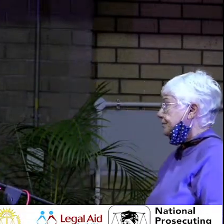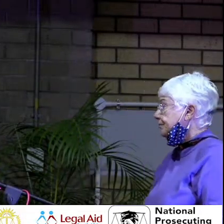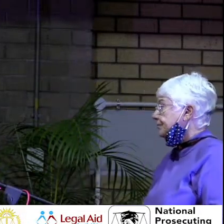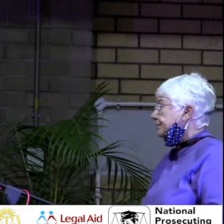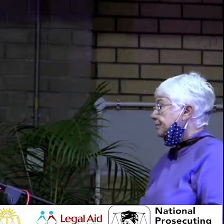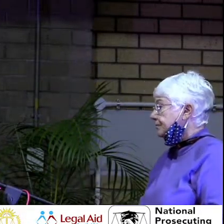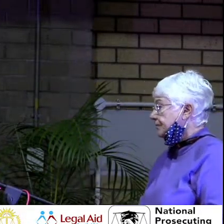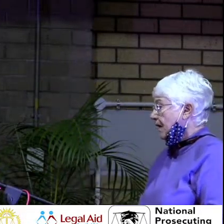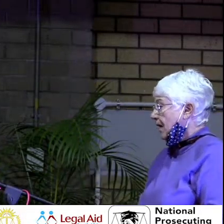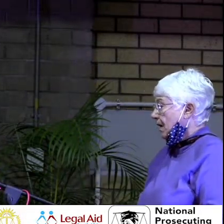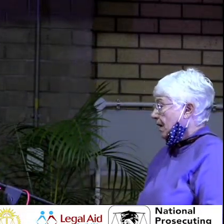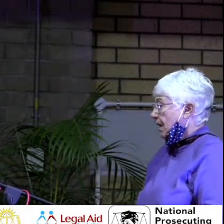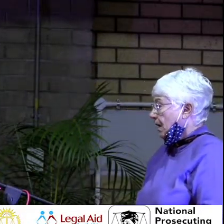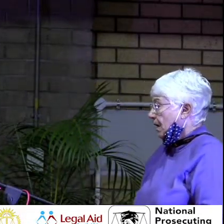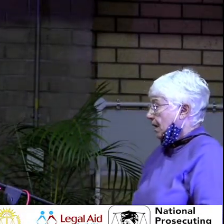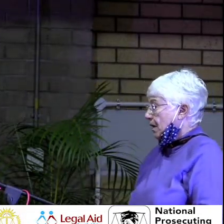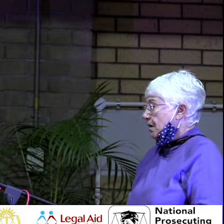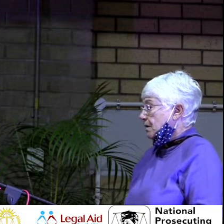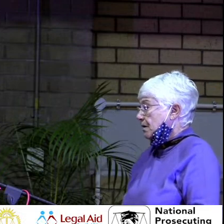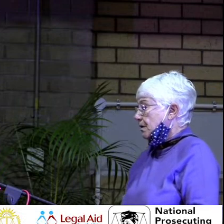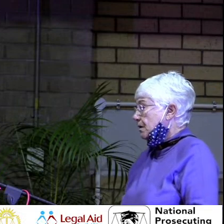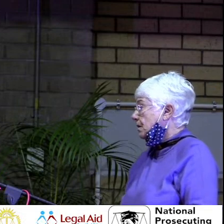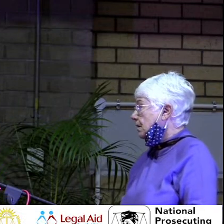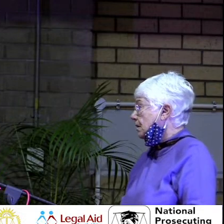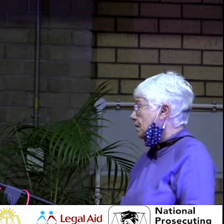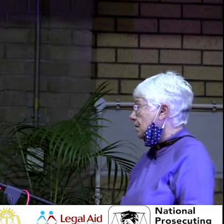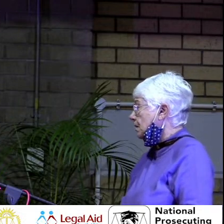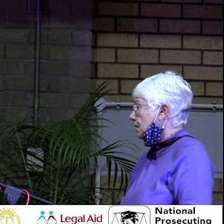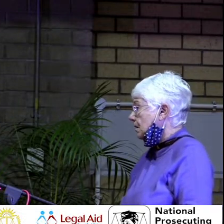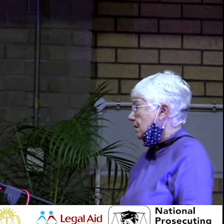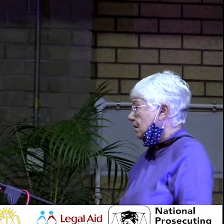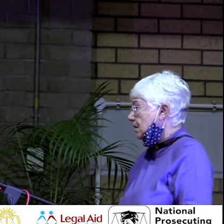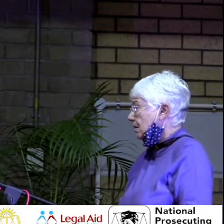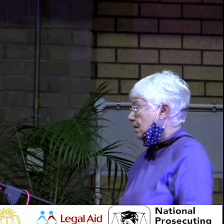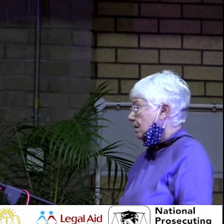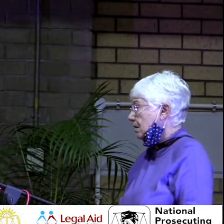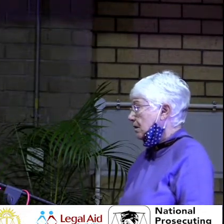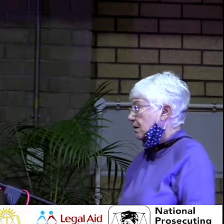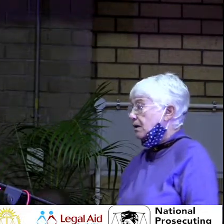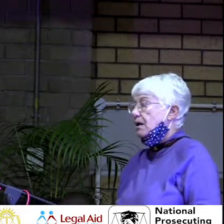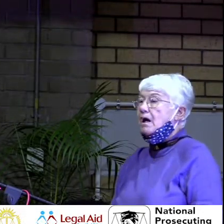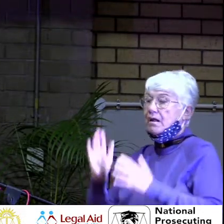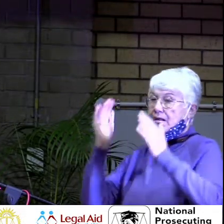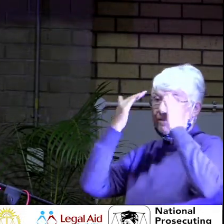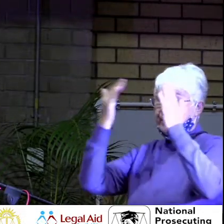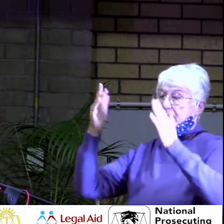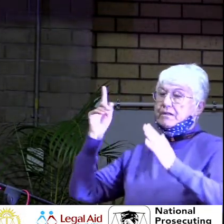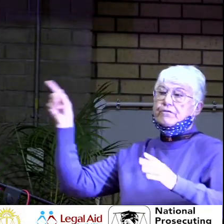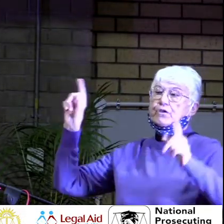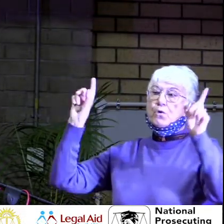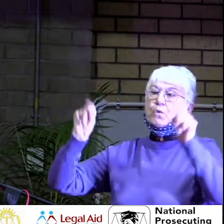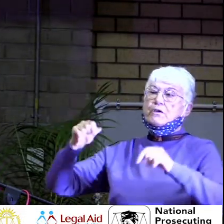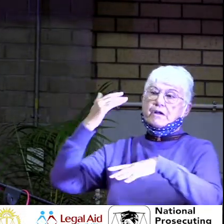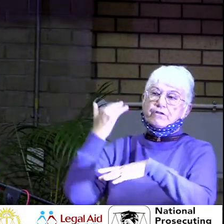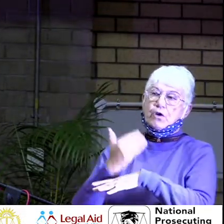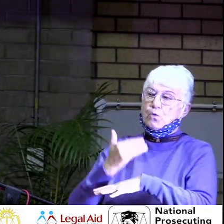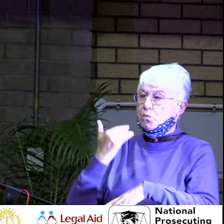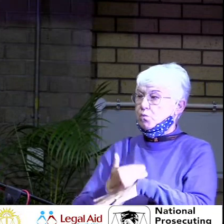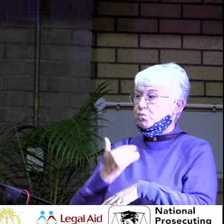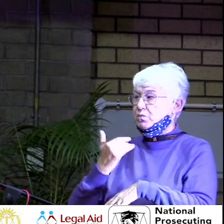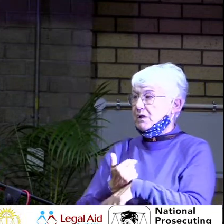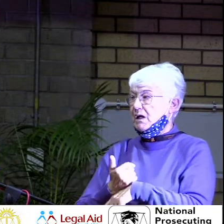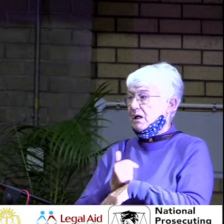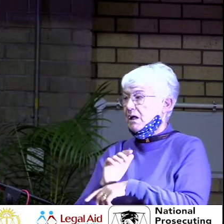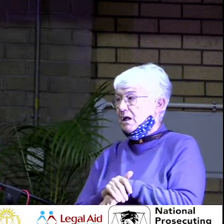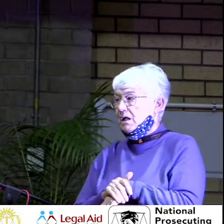Thank you very much for those wonderful words. Clearly, you can say the days of the